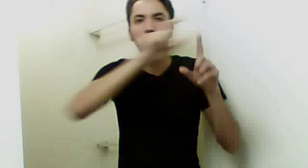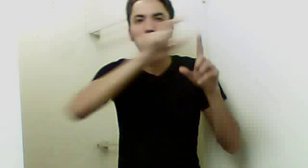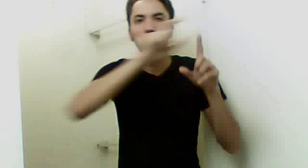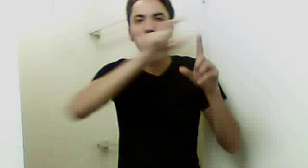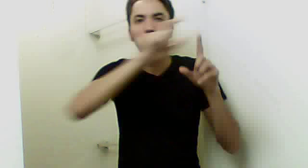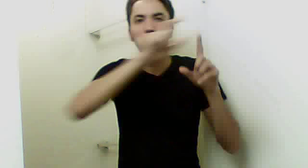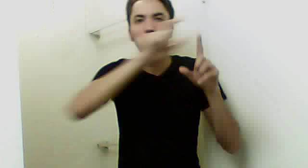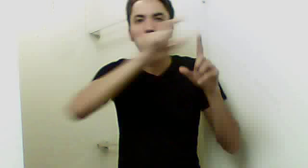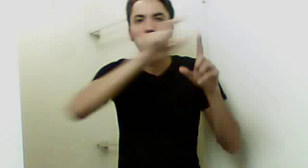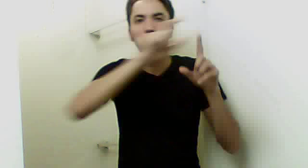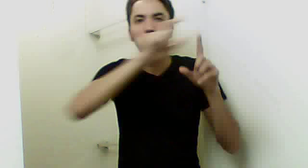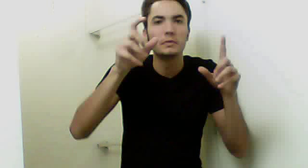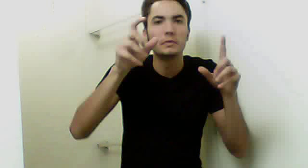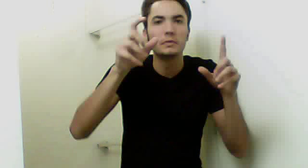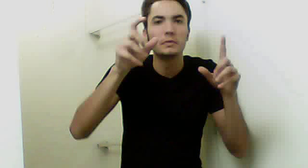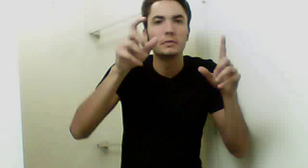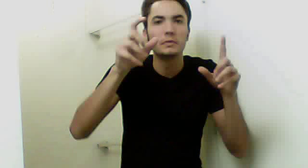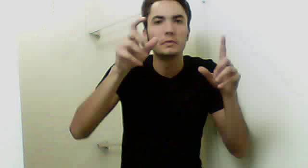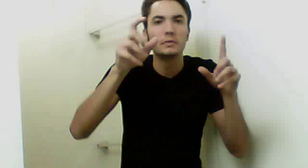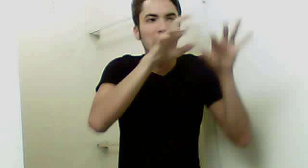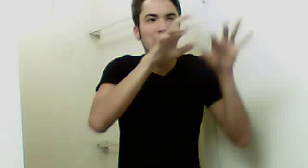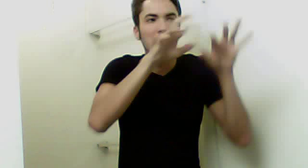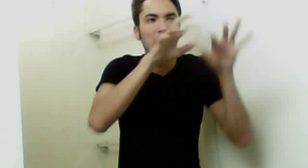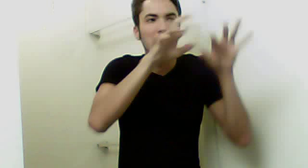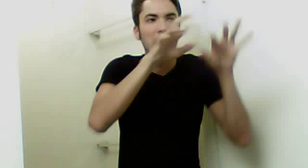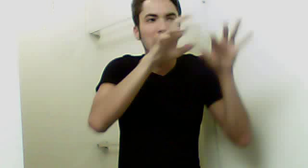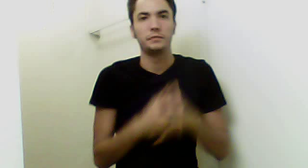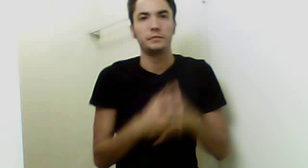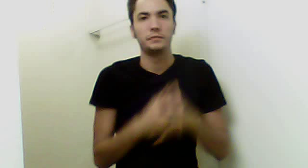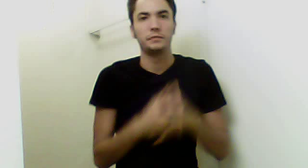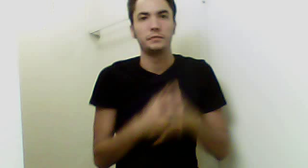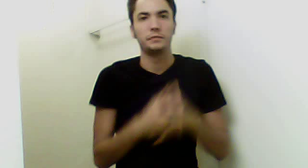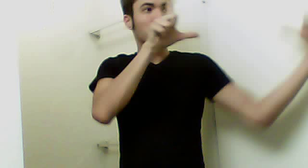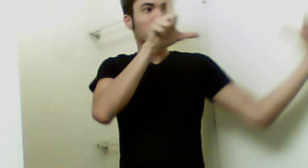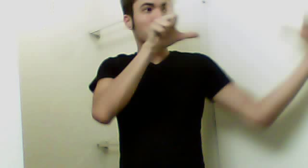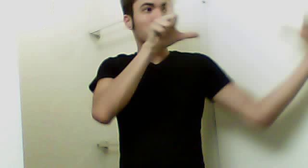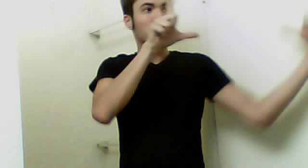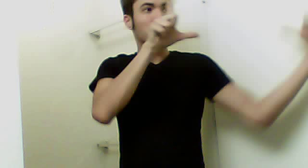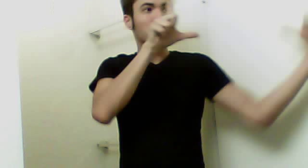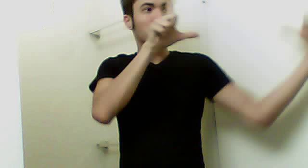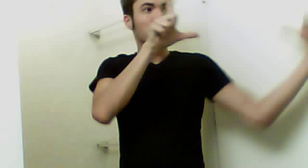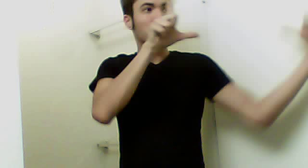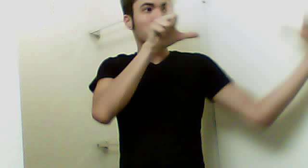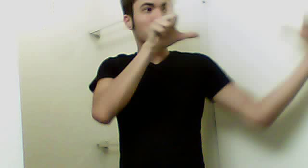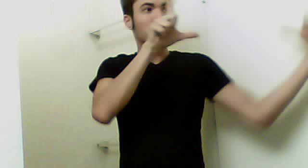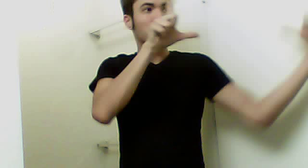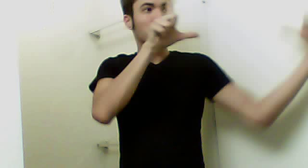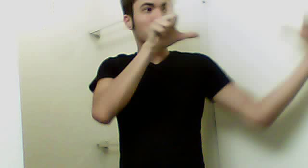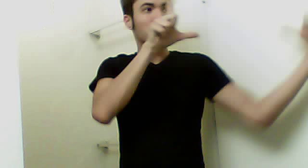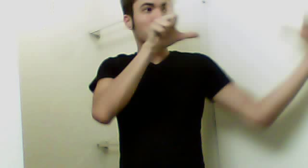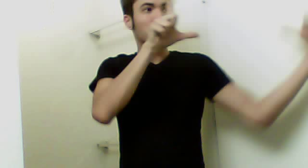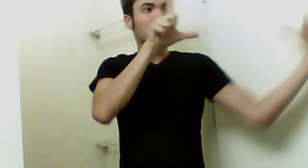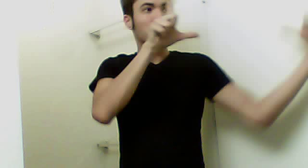Shutter lag is the time between you're pressing the shutter button and the moment the camera actually snaps. It's extremely frustrating on any camera